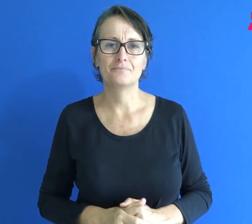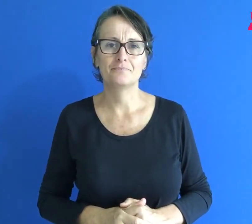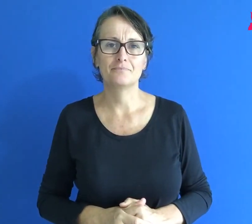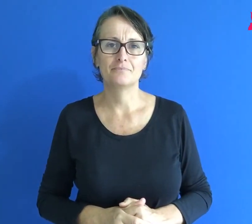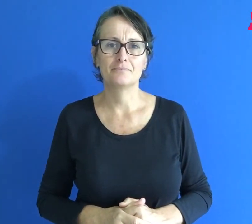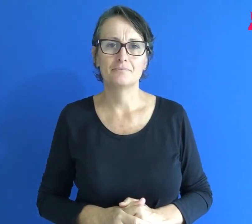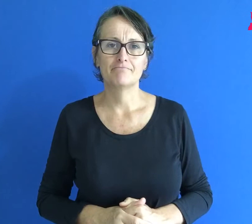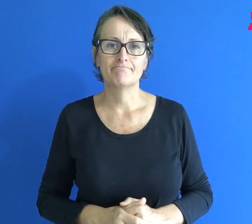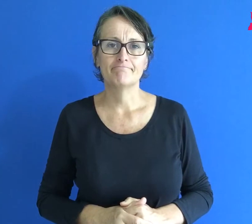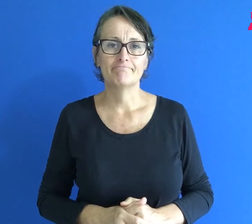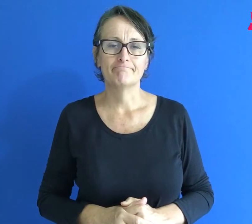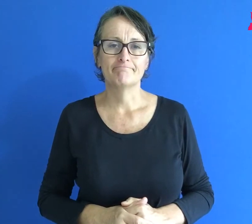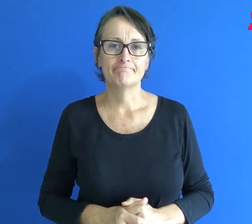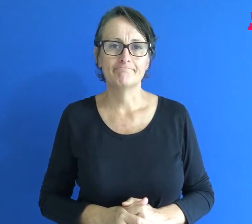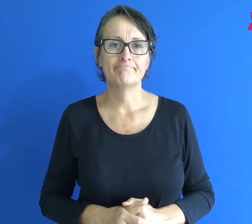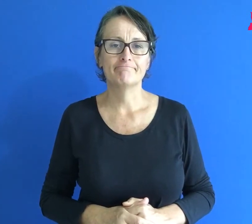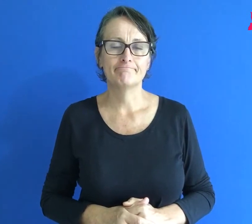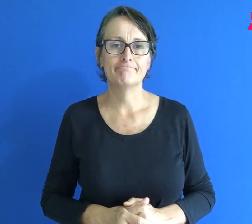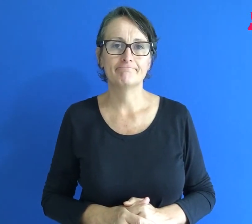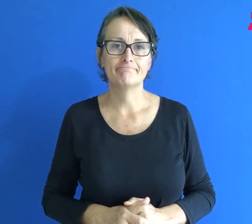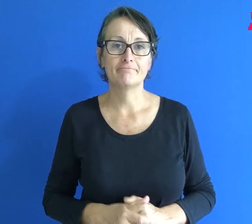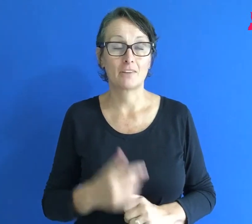I can, with absolute clarity, remember everybody I saw.